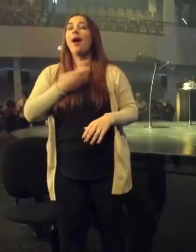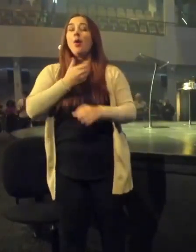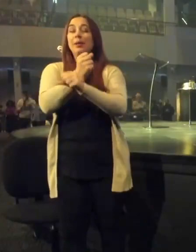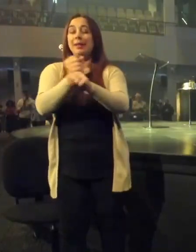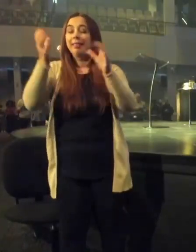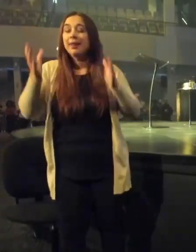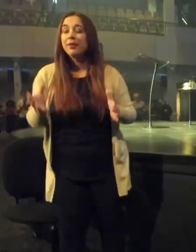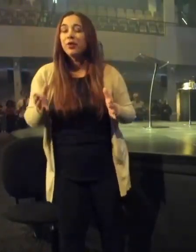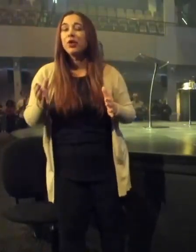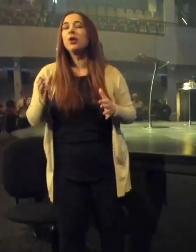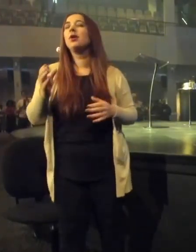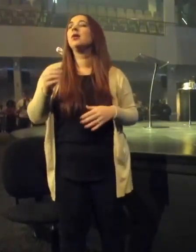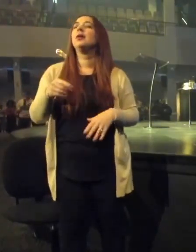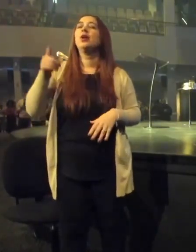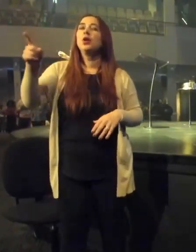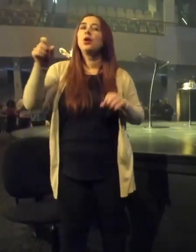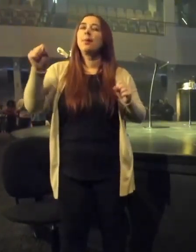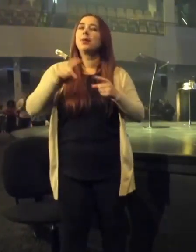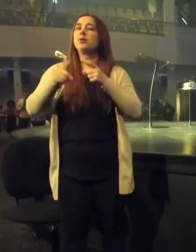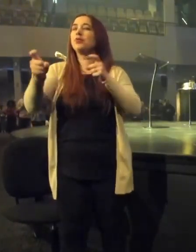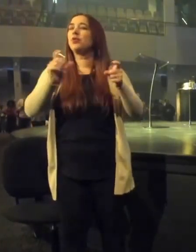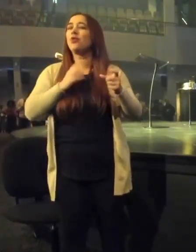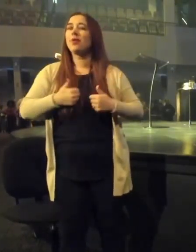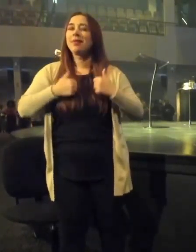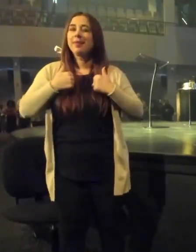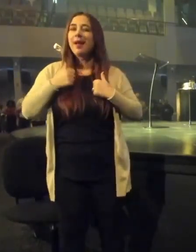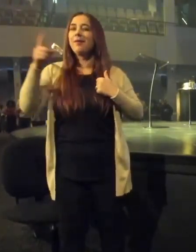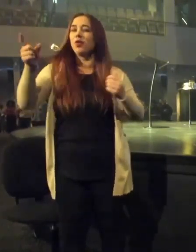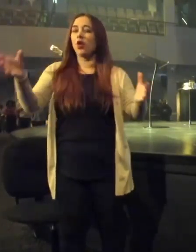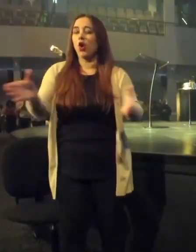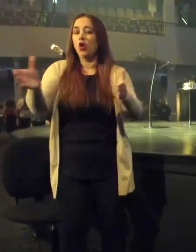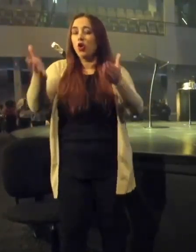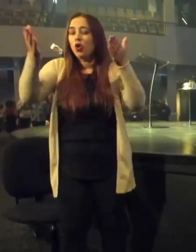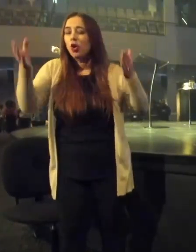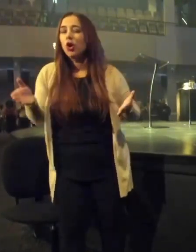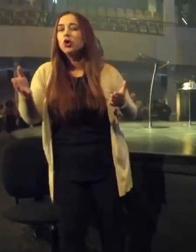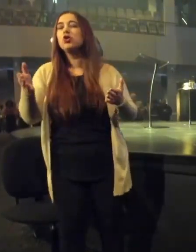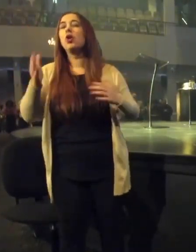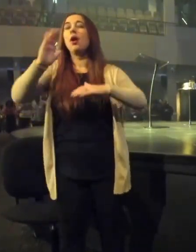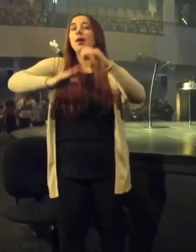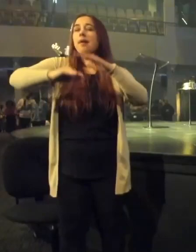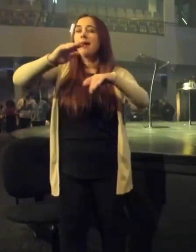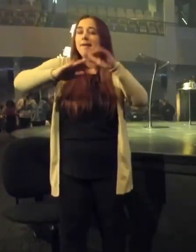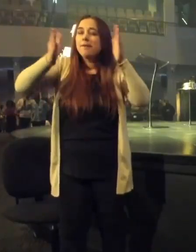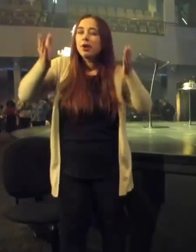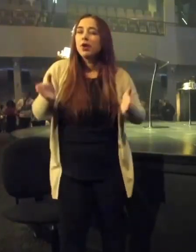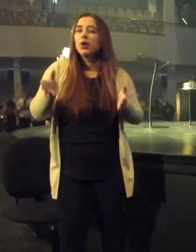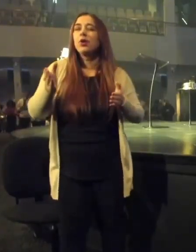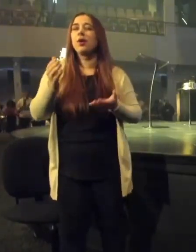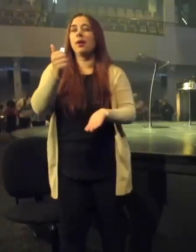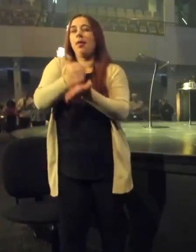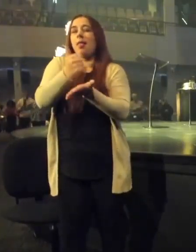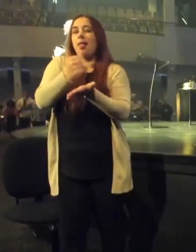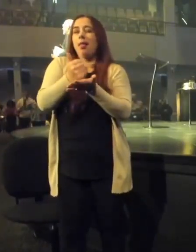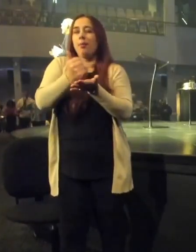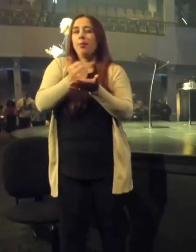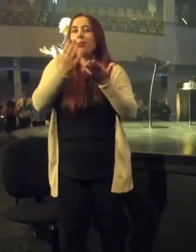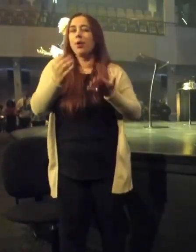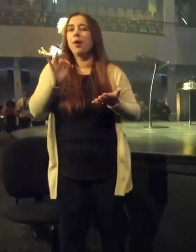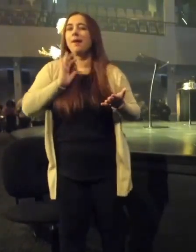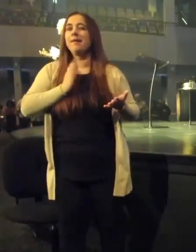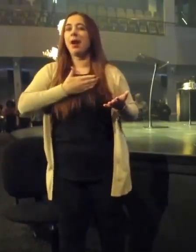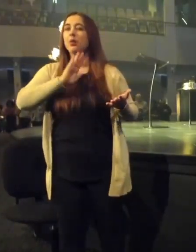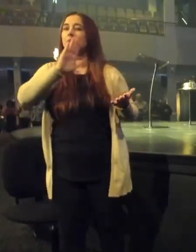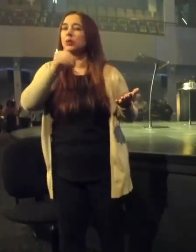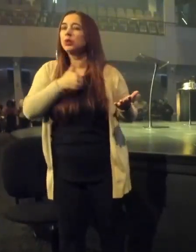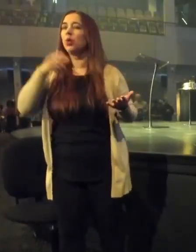that you're the stronghold of our life, that you're the encourager, that you're the comforter, that you're the helper of our soul today. So, Lord, you know